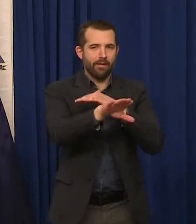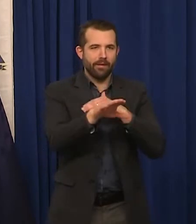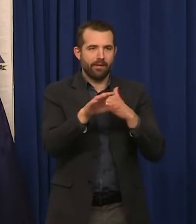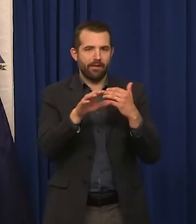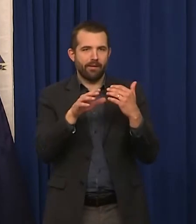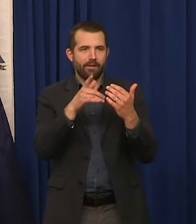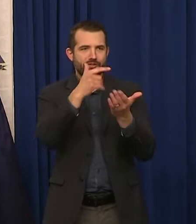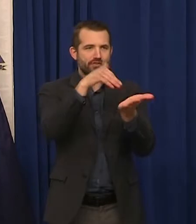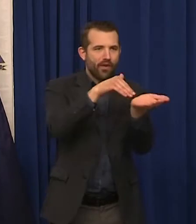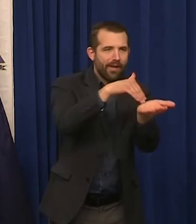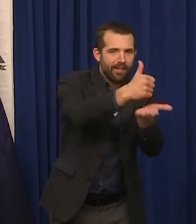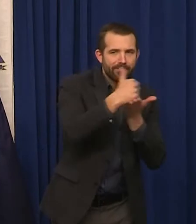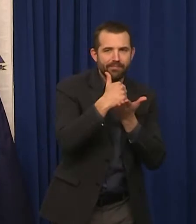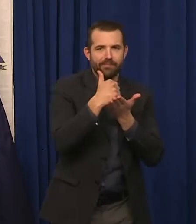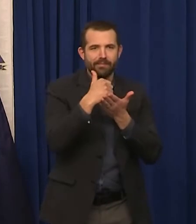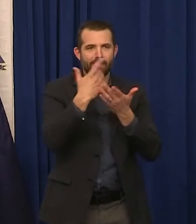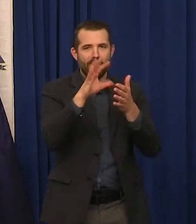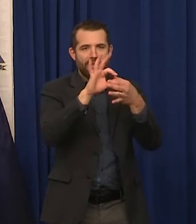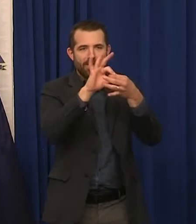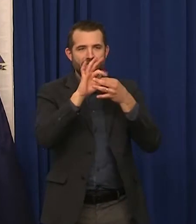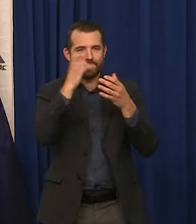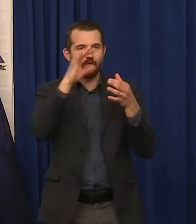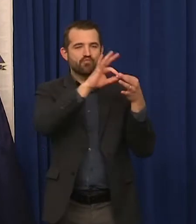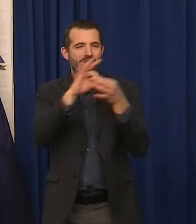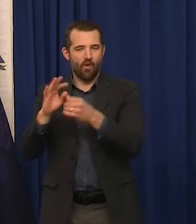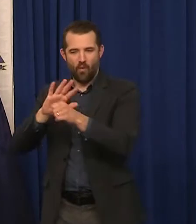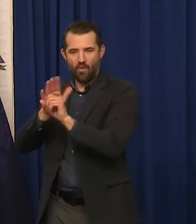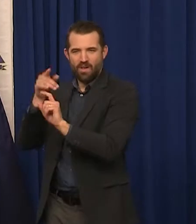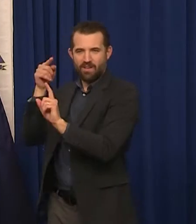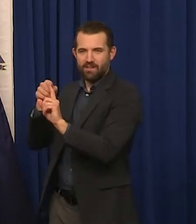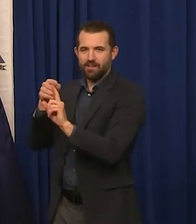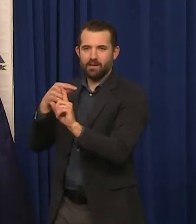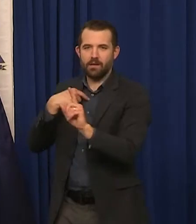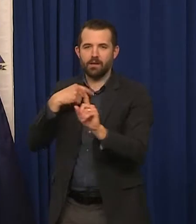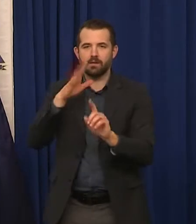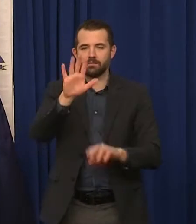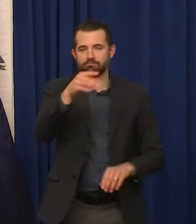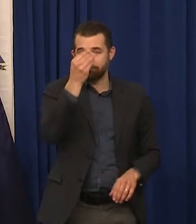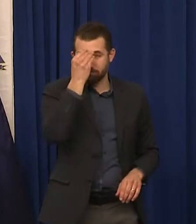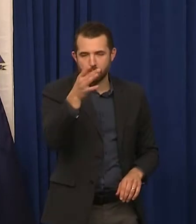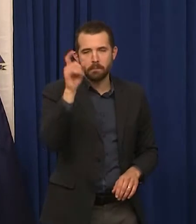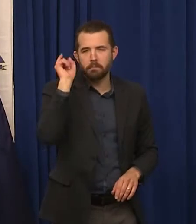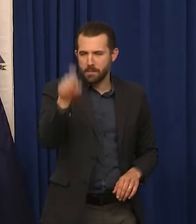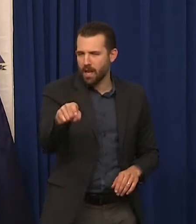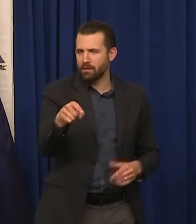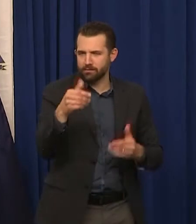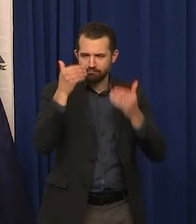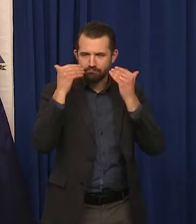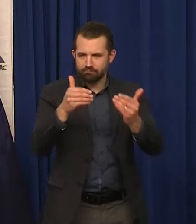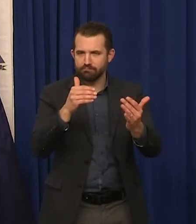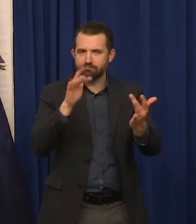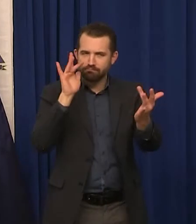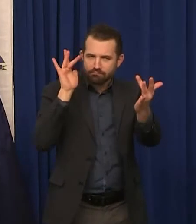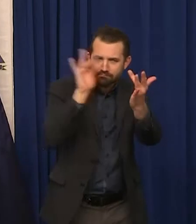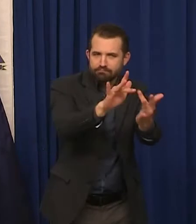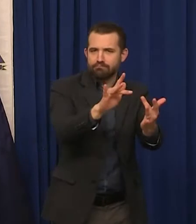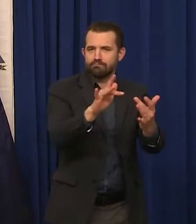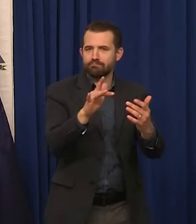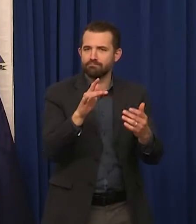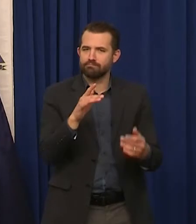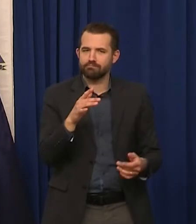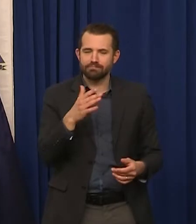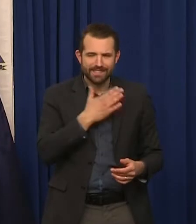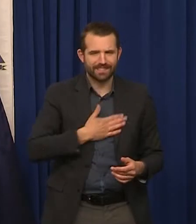But what I'd like to share with everyone today is the importance of continuing to seek that care and doing